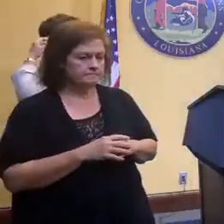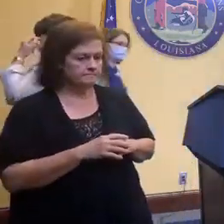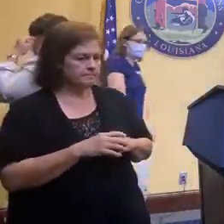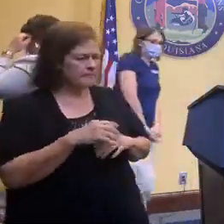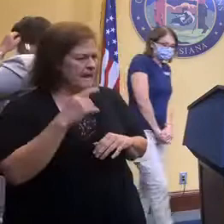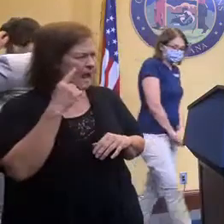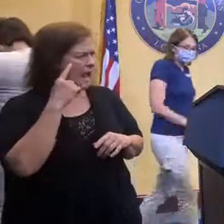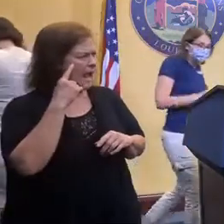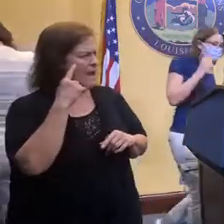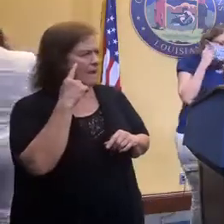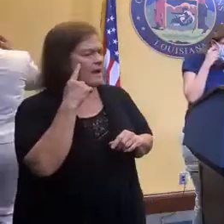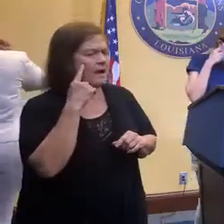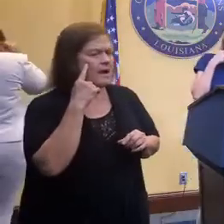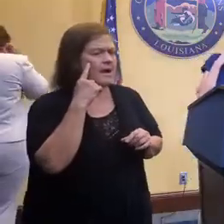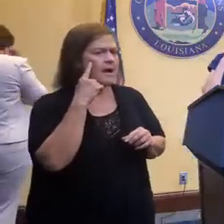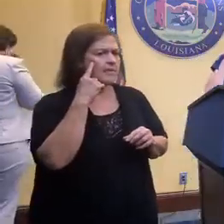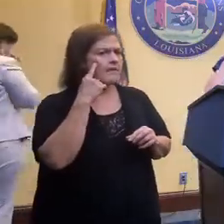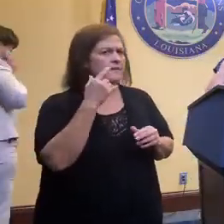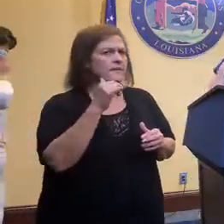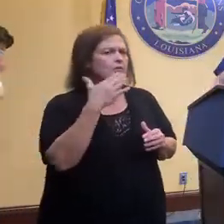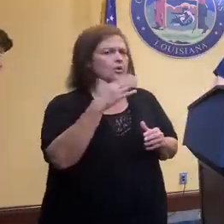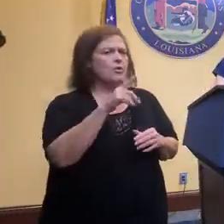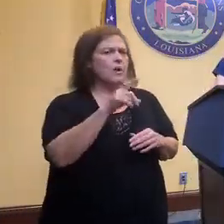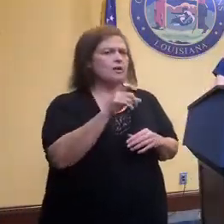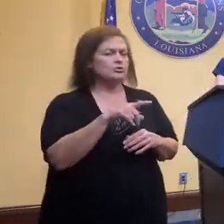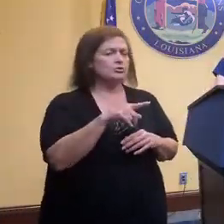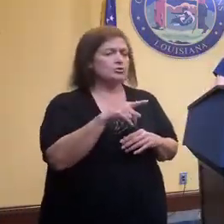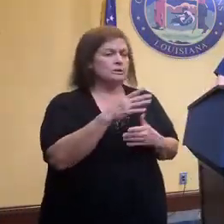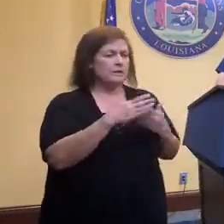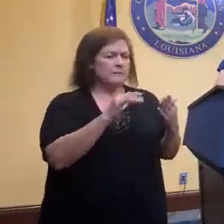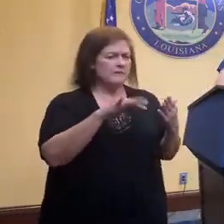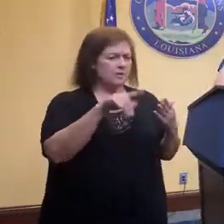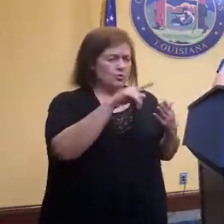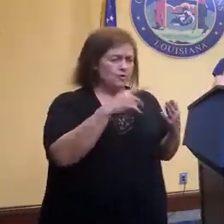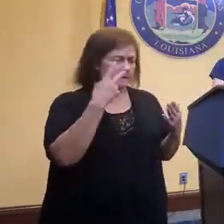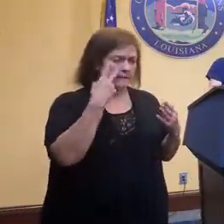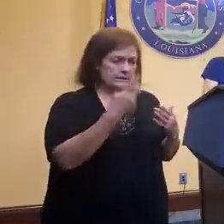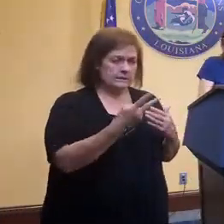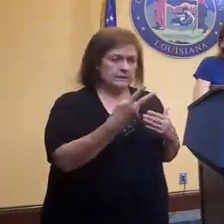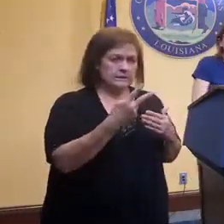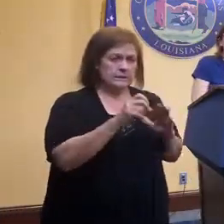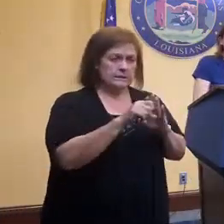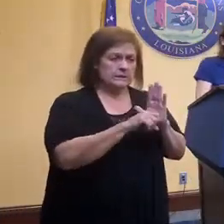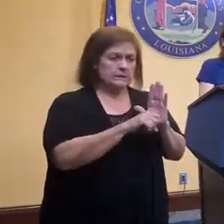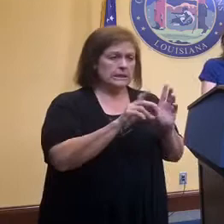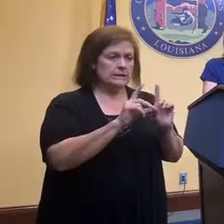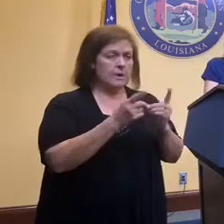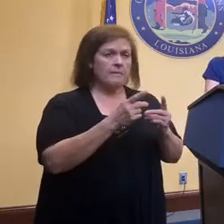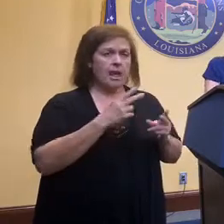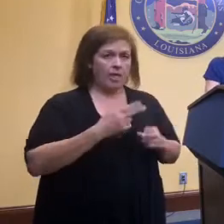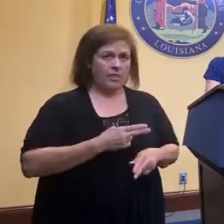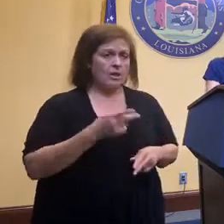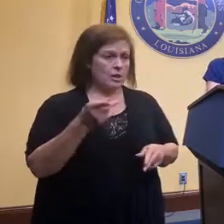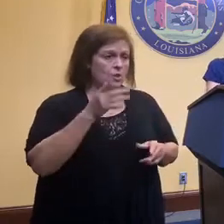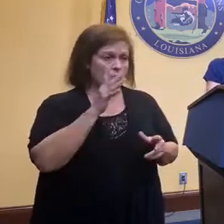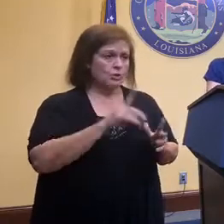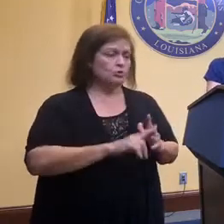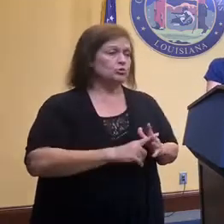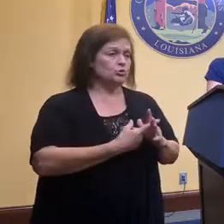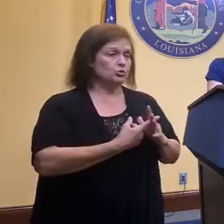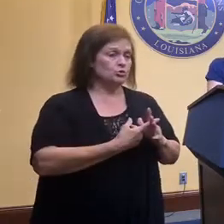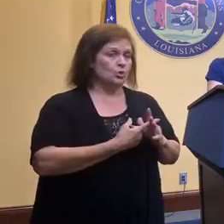I think, Yeah, it is a good question, and some of you might have seen the State Department of Health is actually going to start